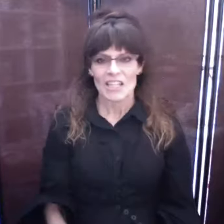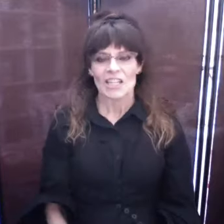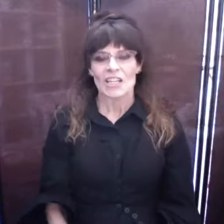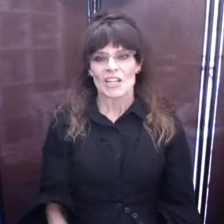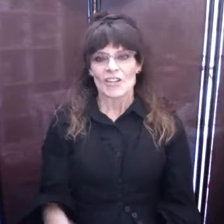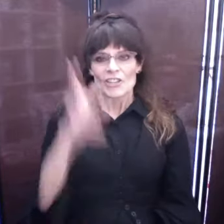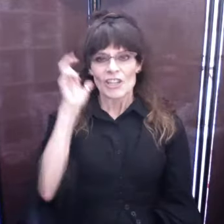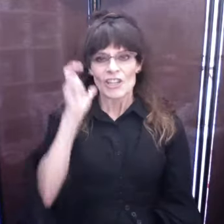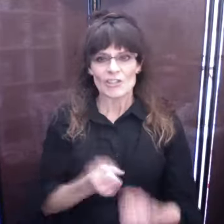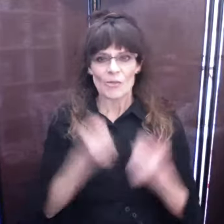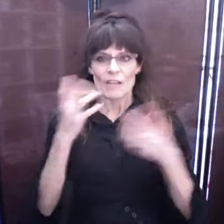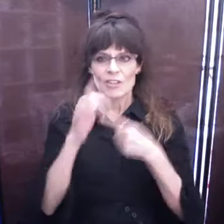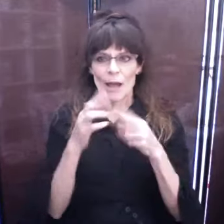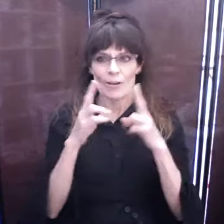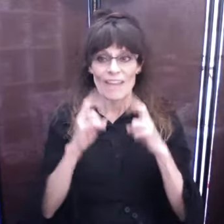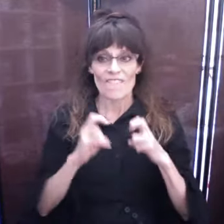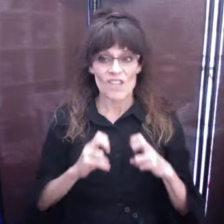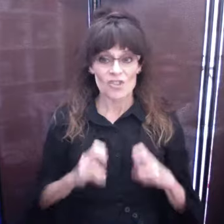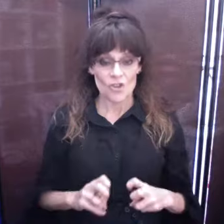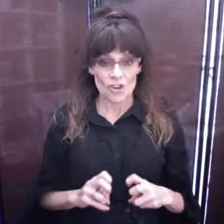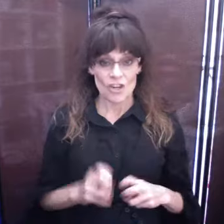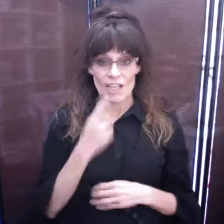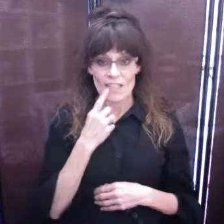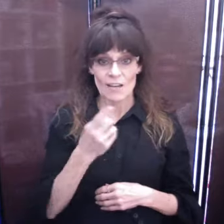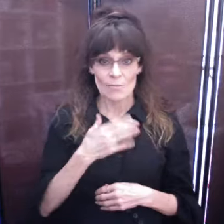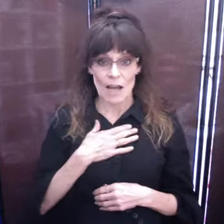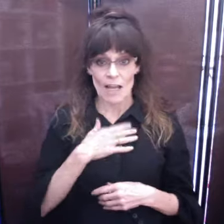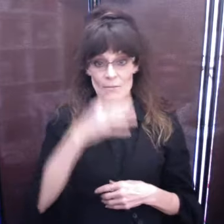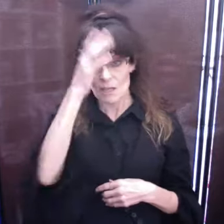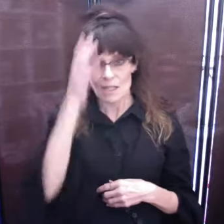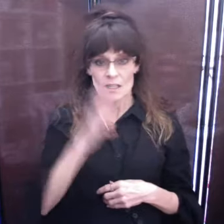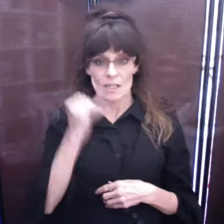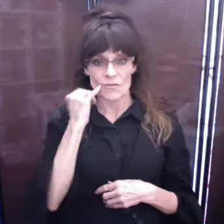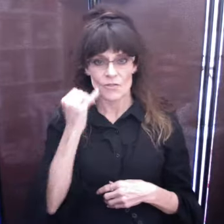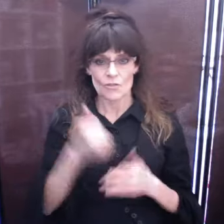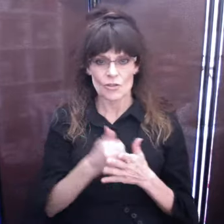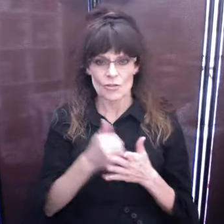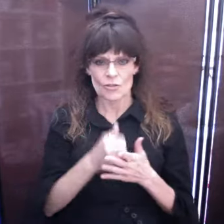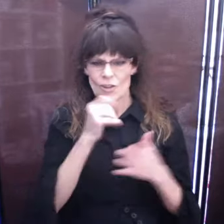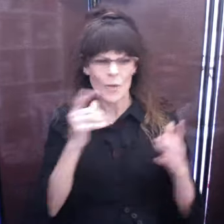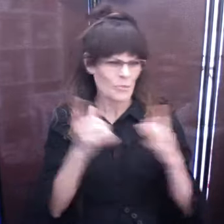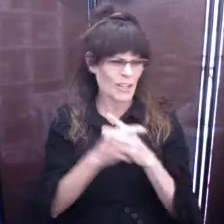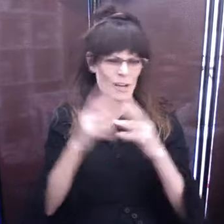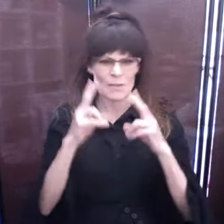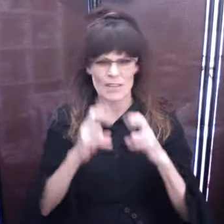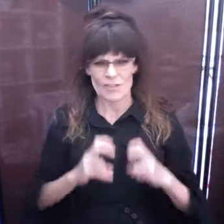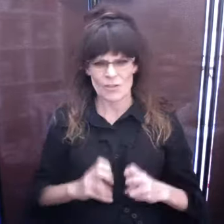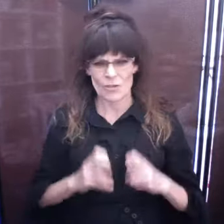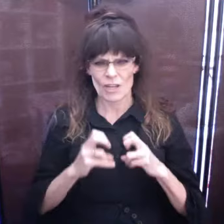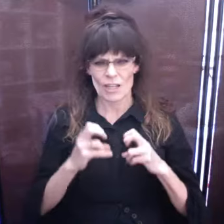inventory, right? I always tell my guys, especially if they're new, listen, man, don't ever bring up inventory in a new meeting as a topic. We tell them,